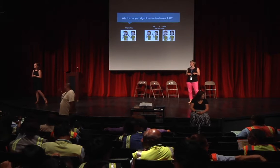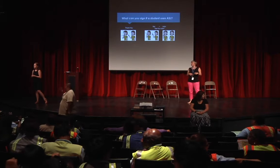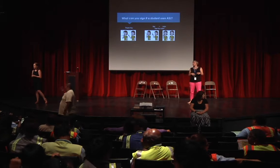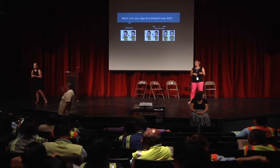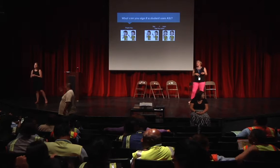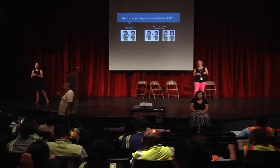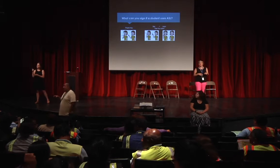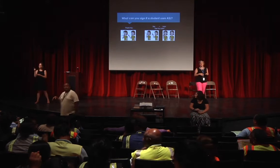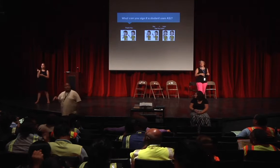Okay. Let's